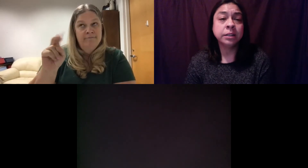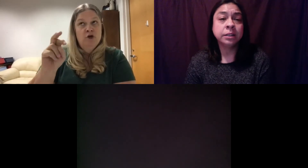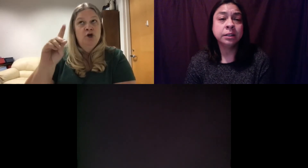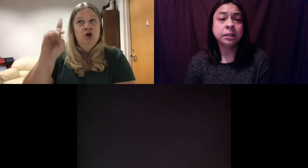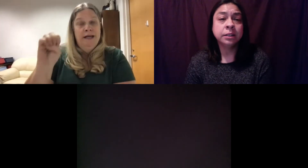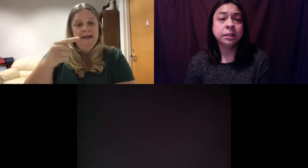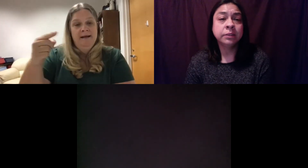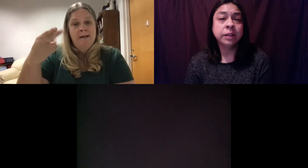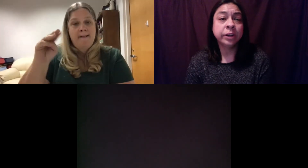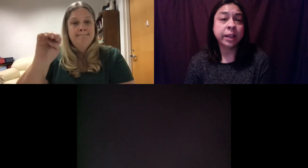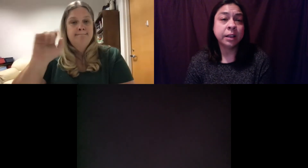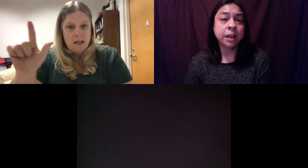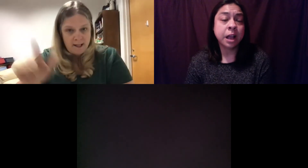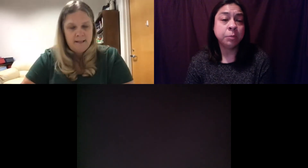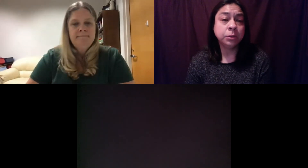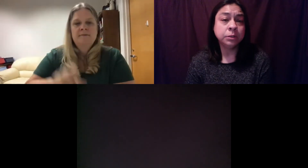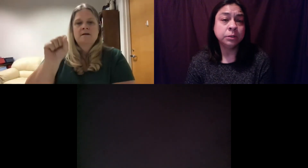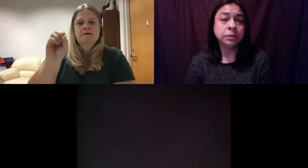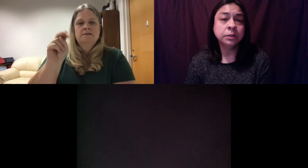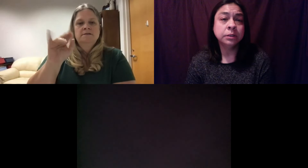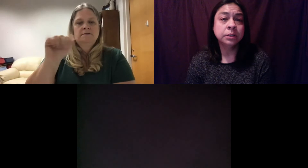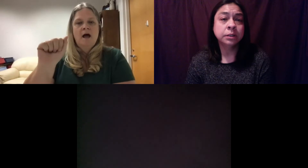Donna Valverde Hummel,